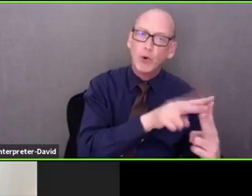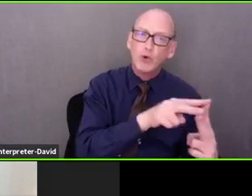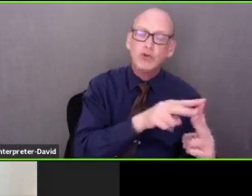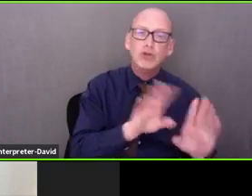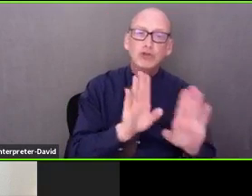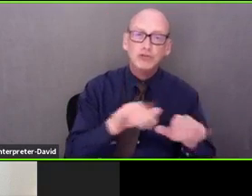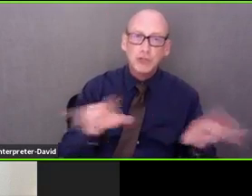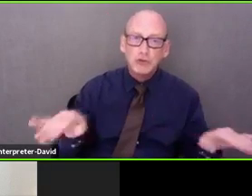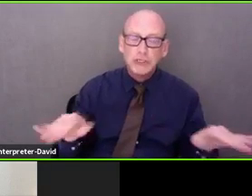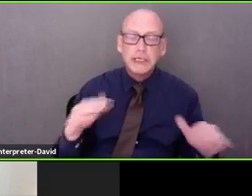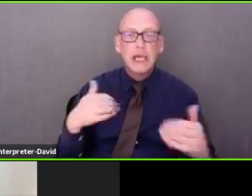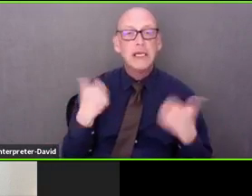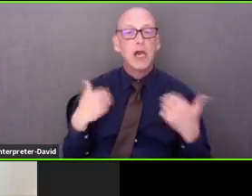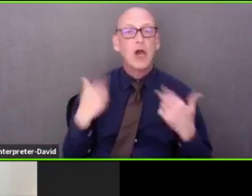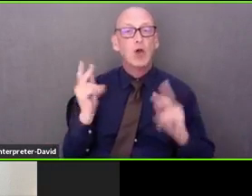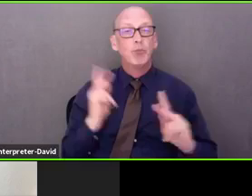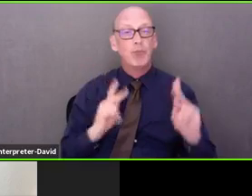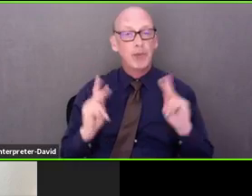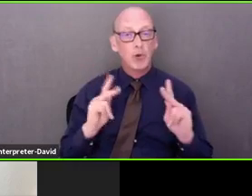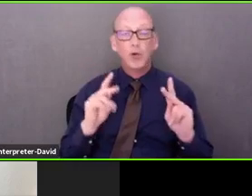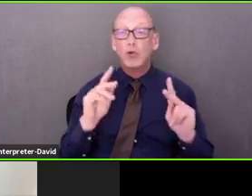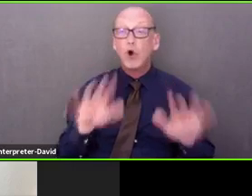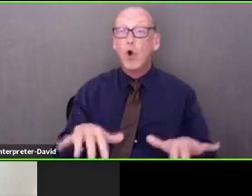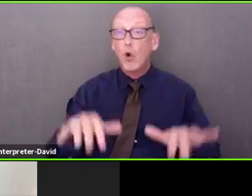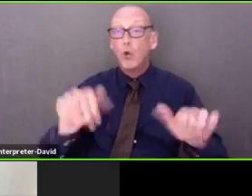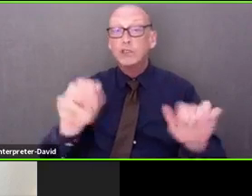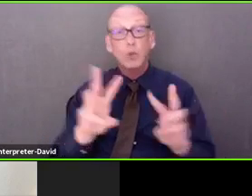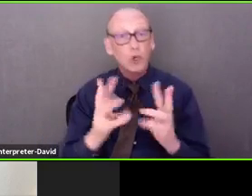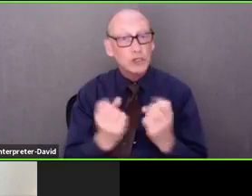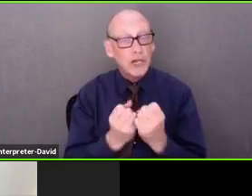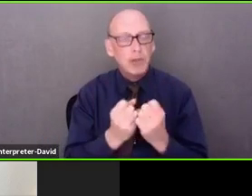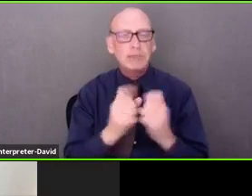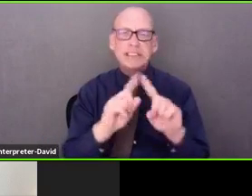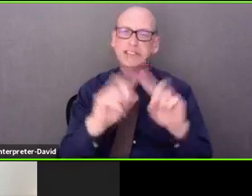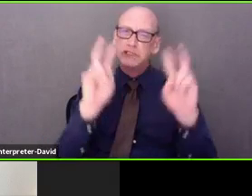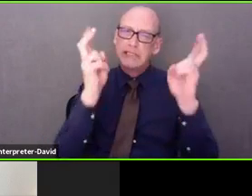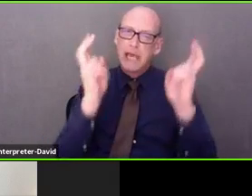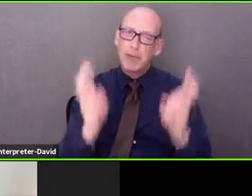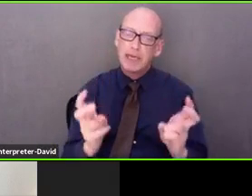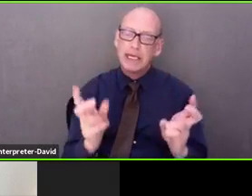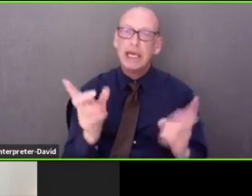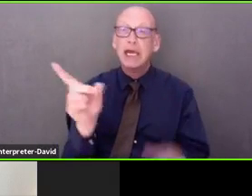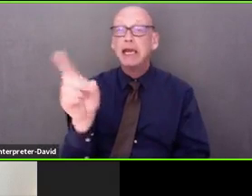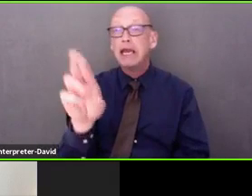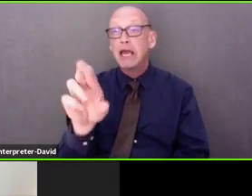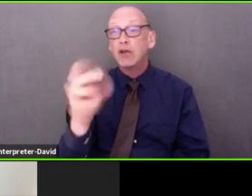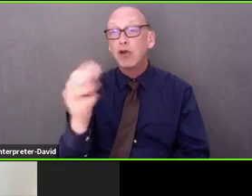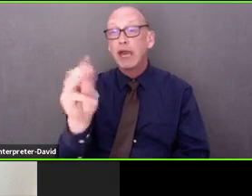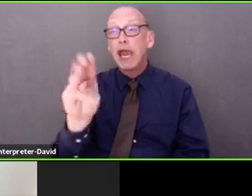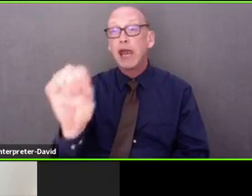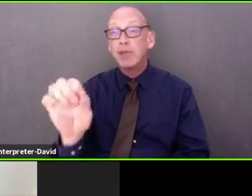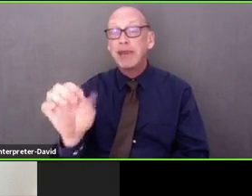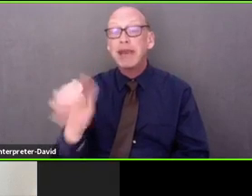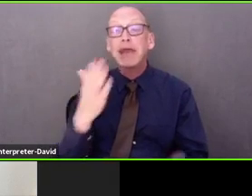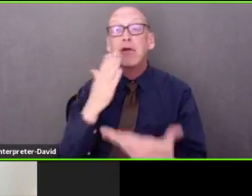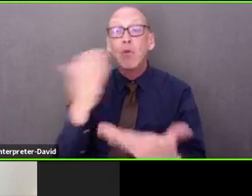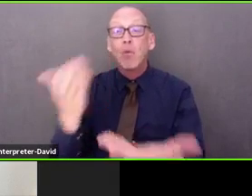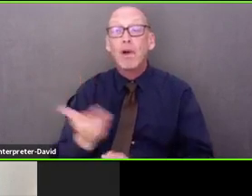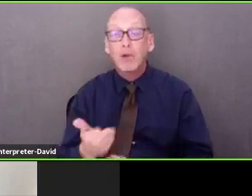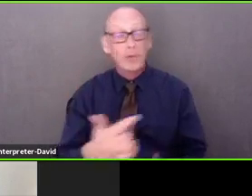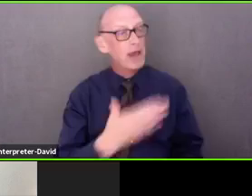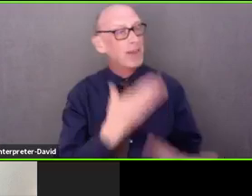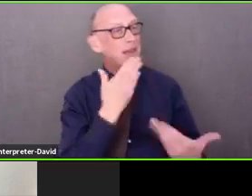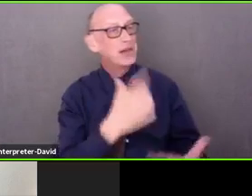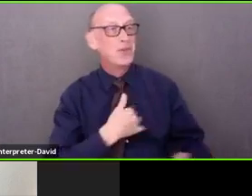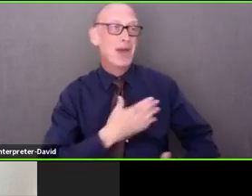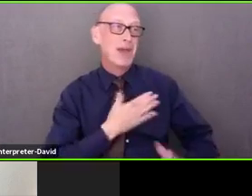numerous workshops on a wide variety of topics. Dr. Hammy, welcome. Thank you. I'm really happy to be here.